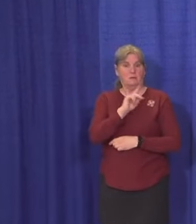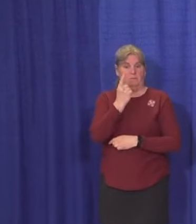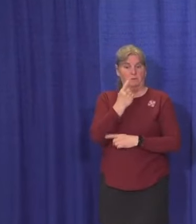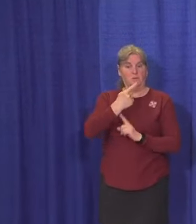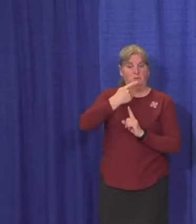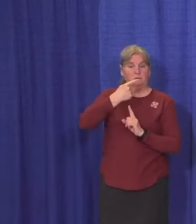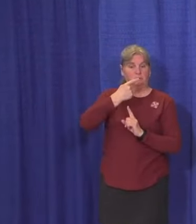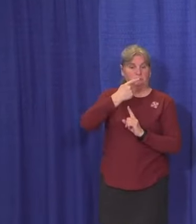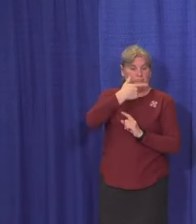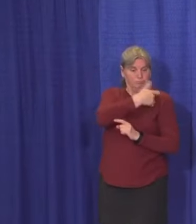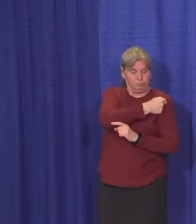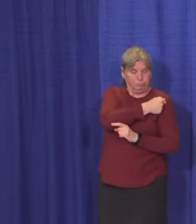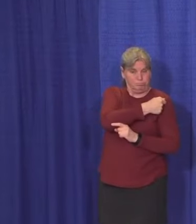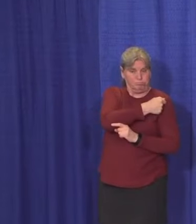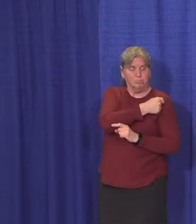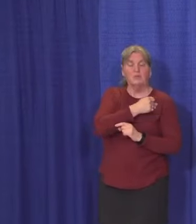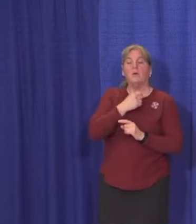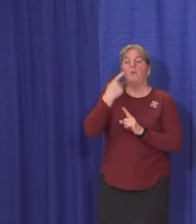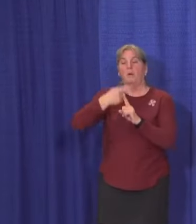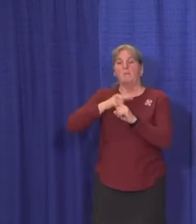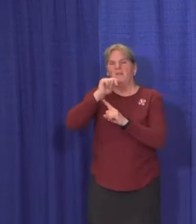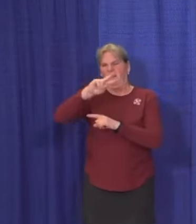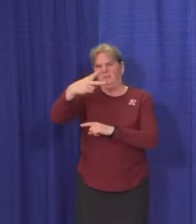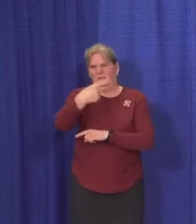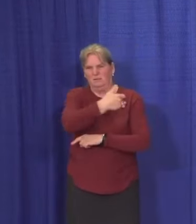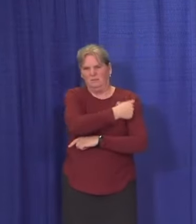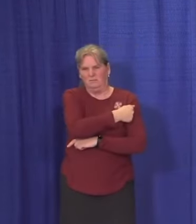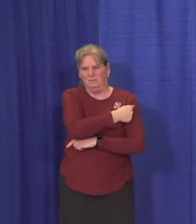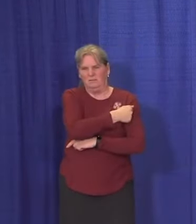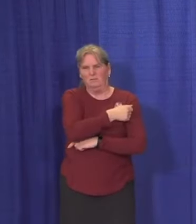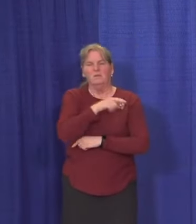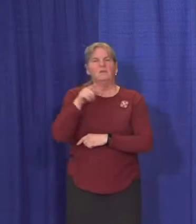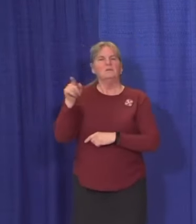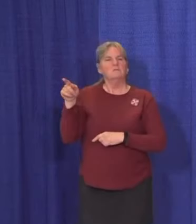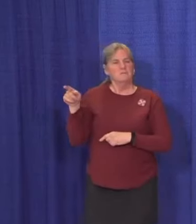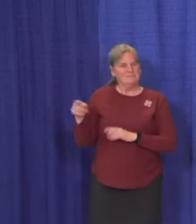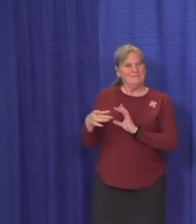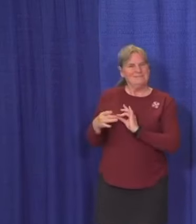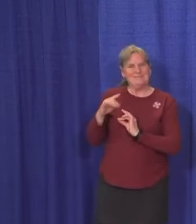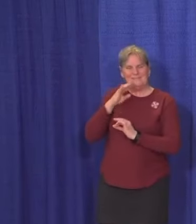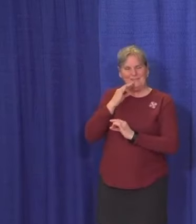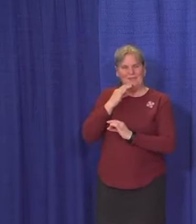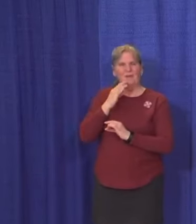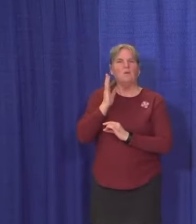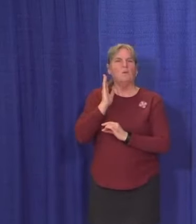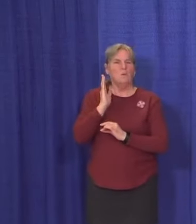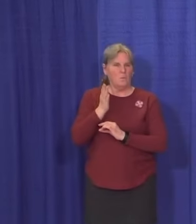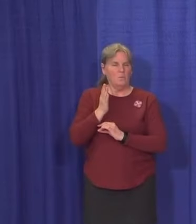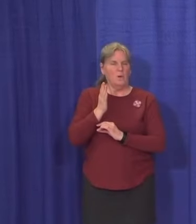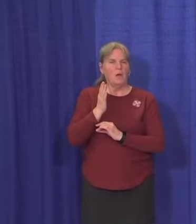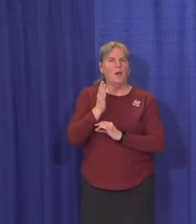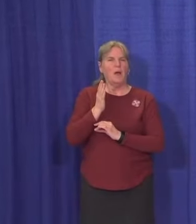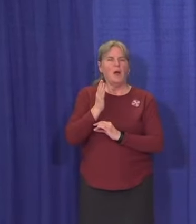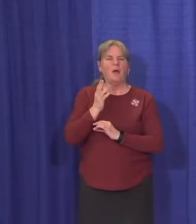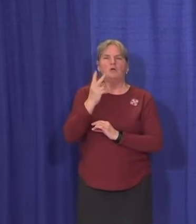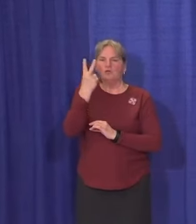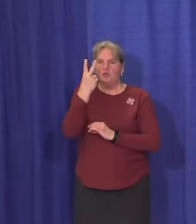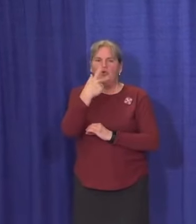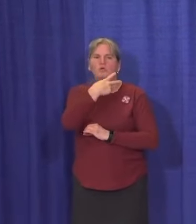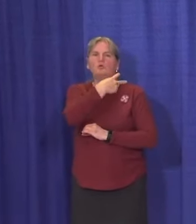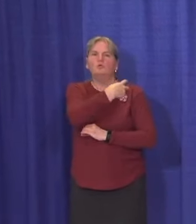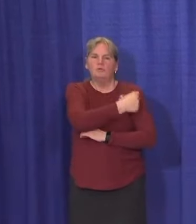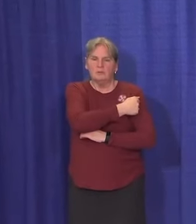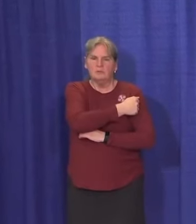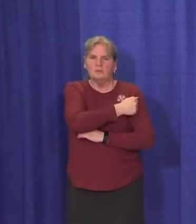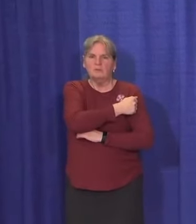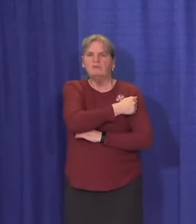doses. So we anticipate, as Minister McPhee said, that this cohort of young people will have received both doses of Pfizer by